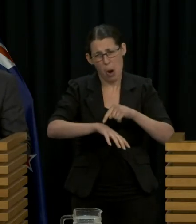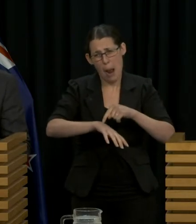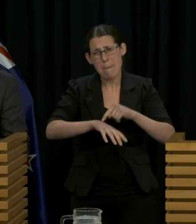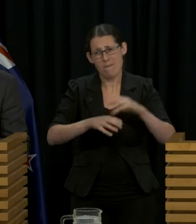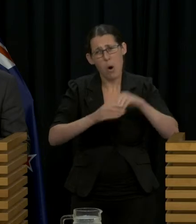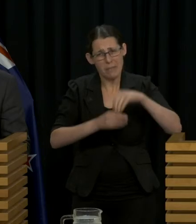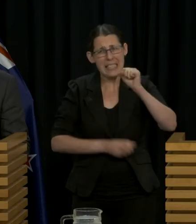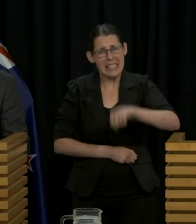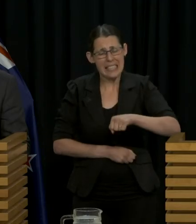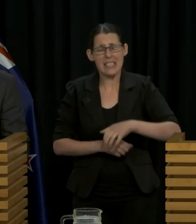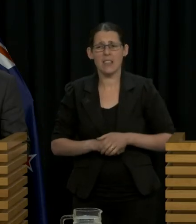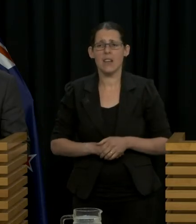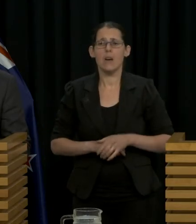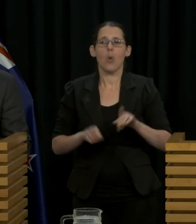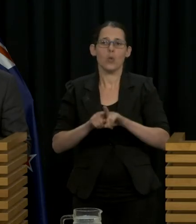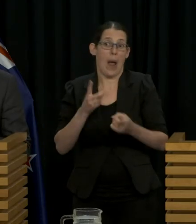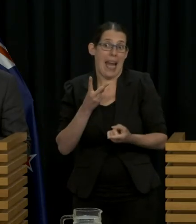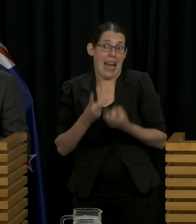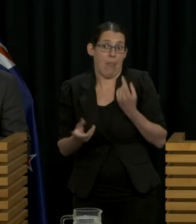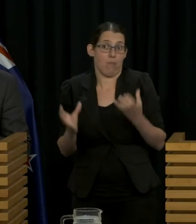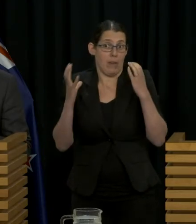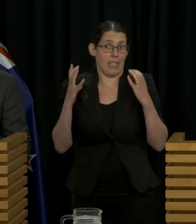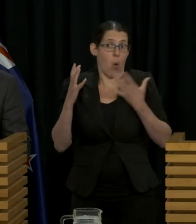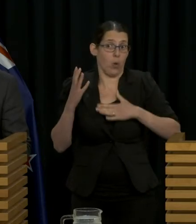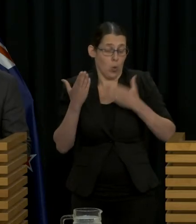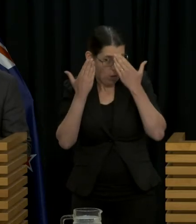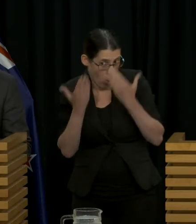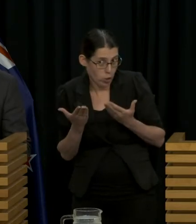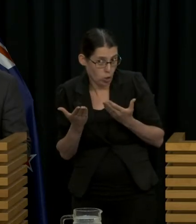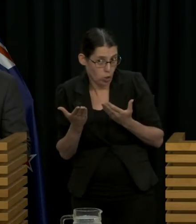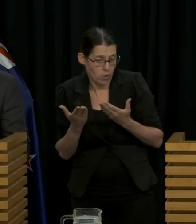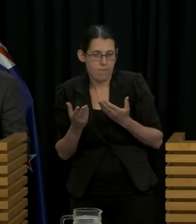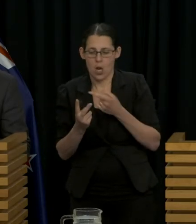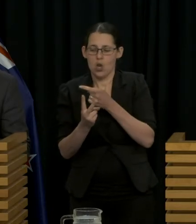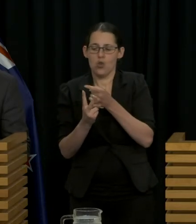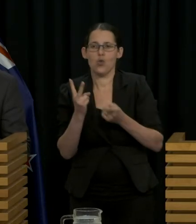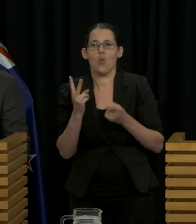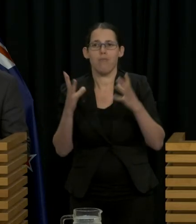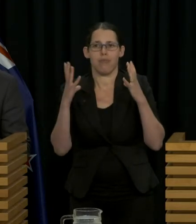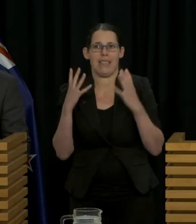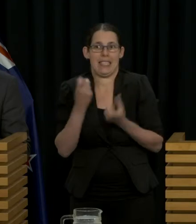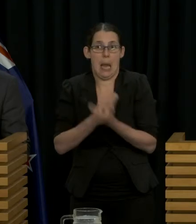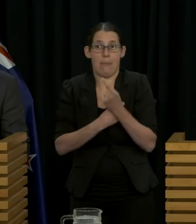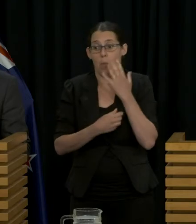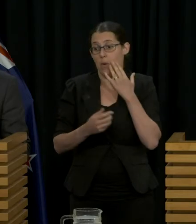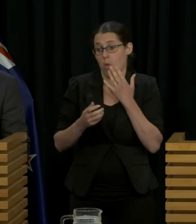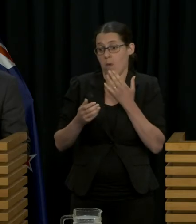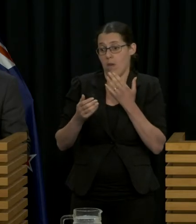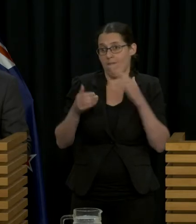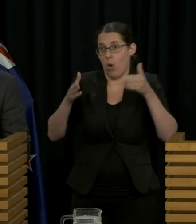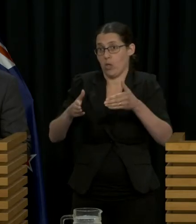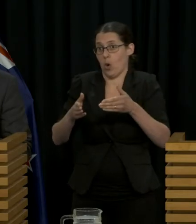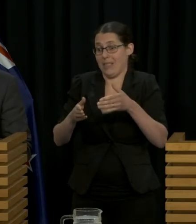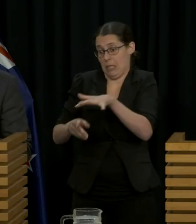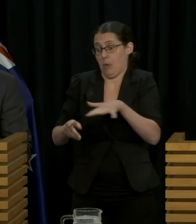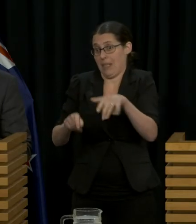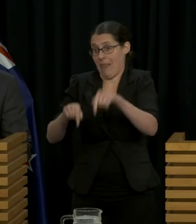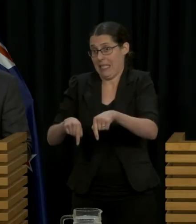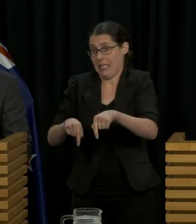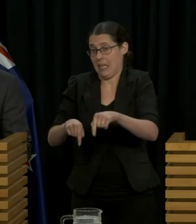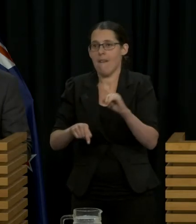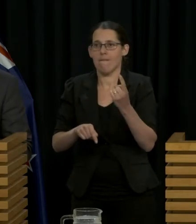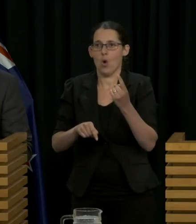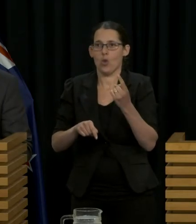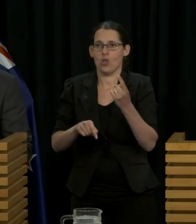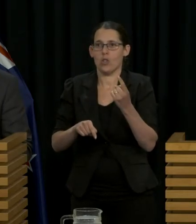Probably another pressure that I think we should acknowledge is that there are 2 pressures that go on when you're dealing with a case like this. The first is to say, how do we stop the